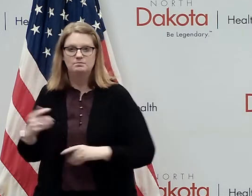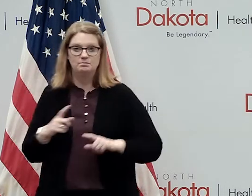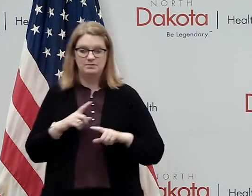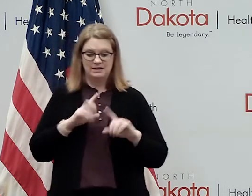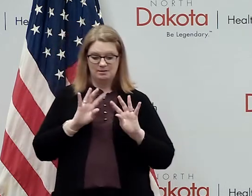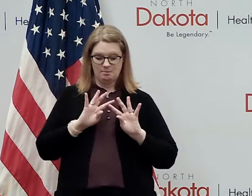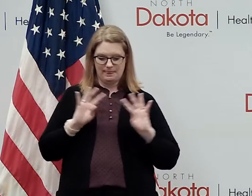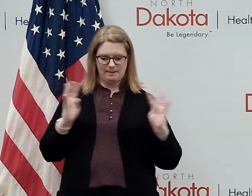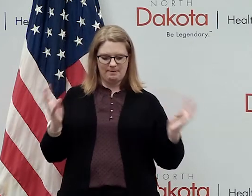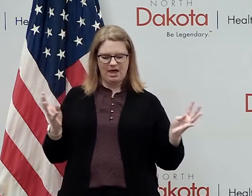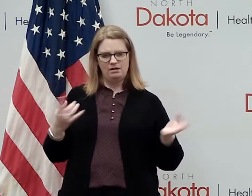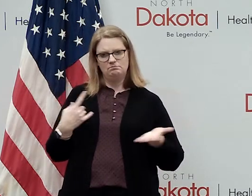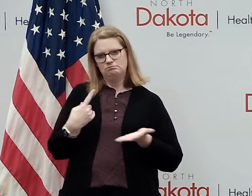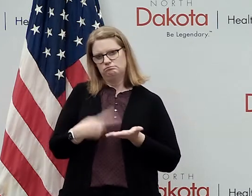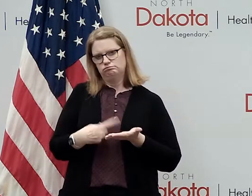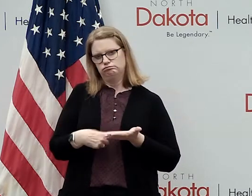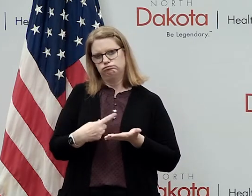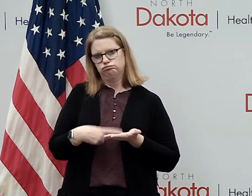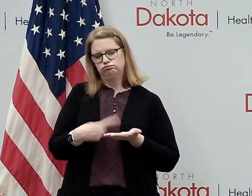panel was